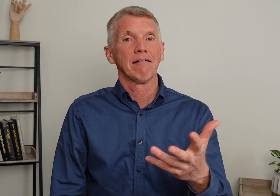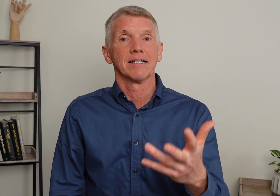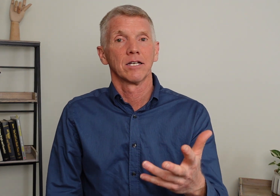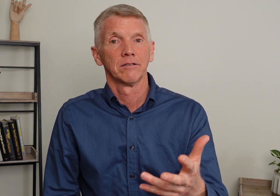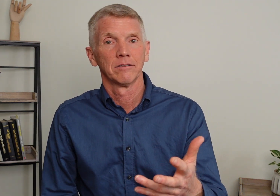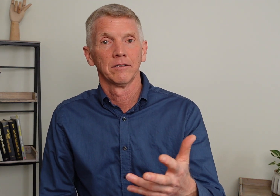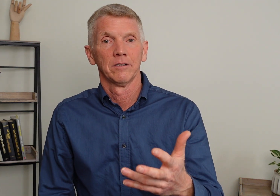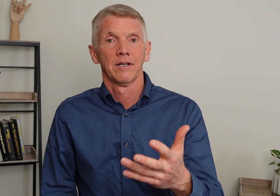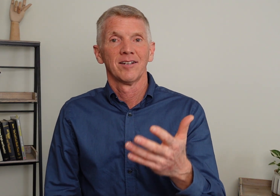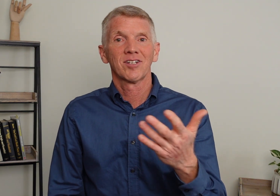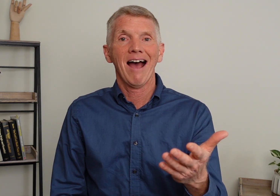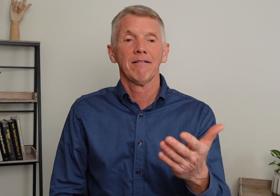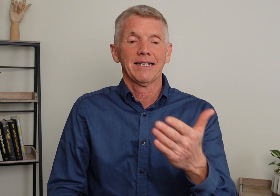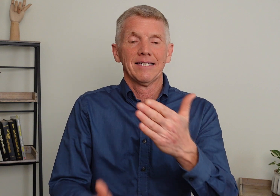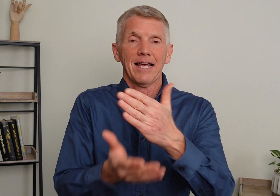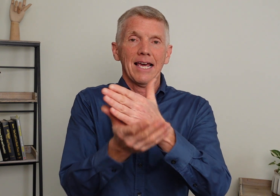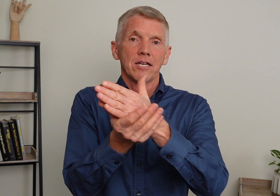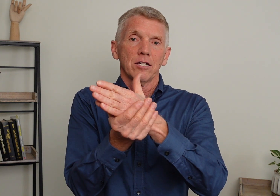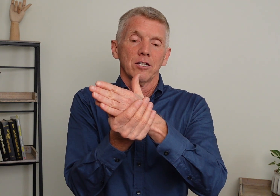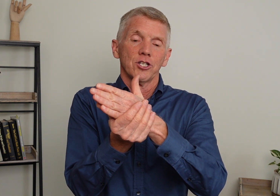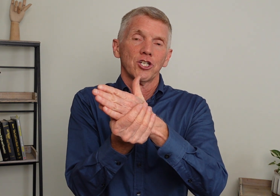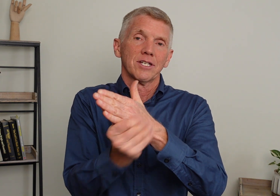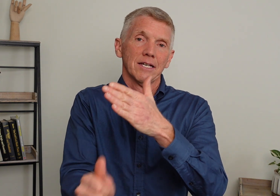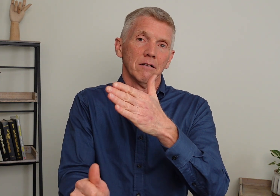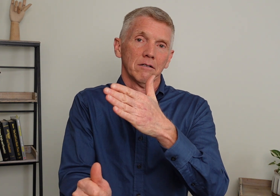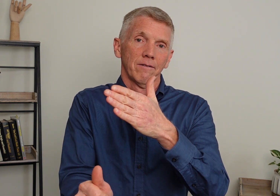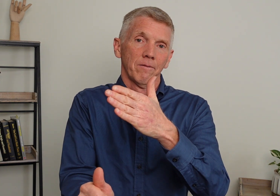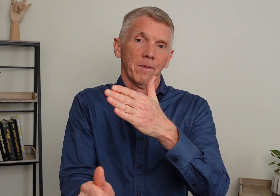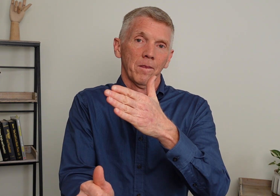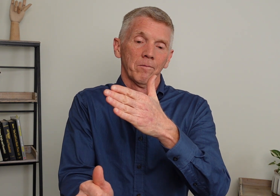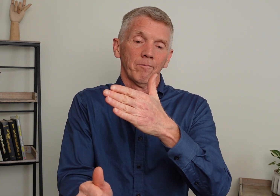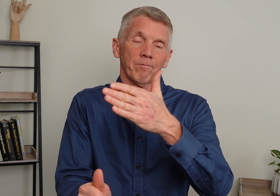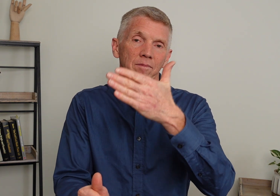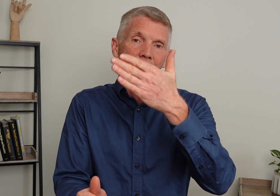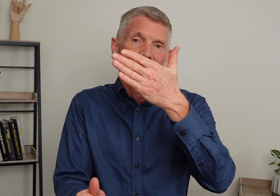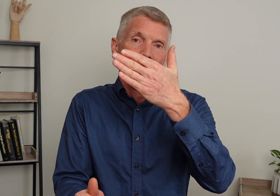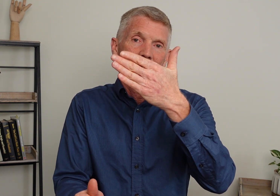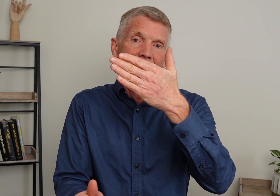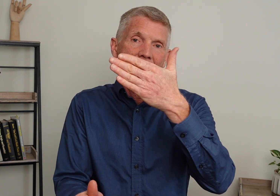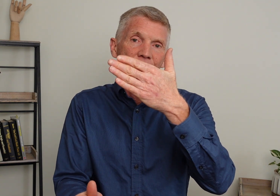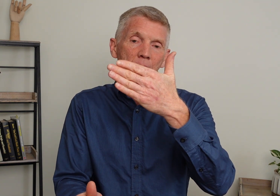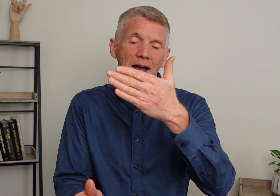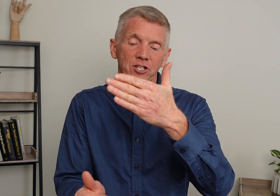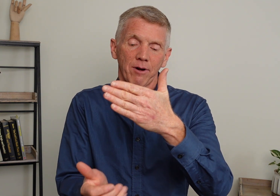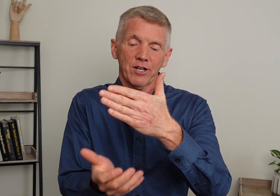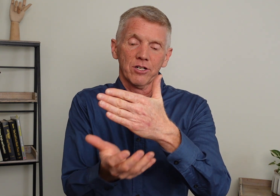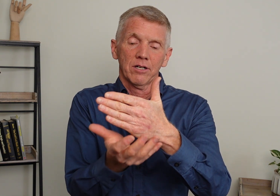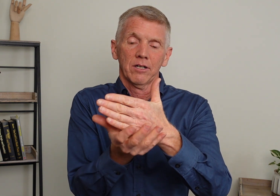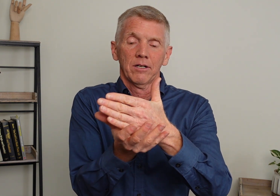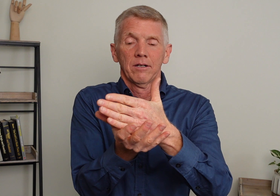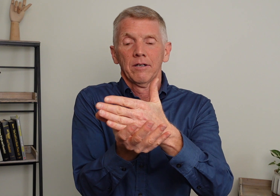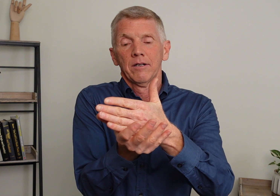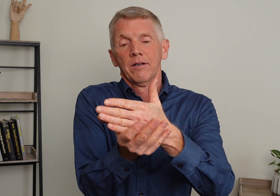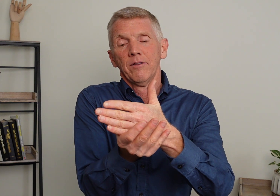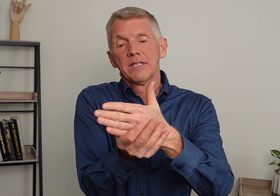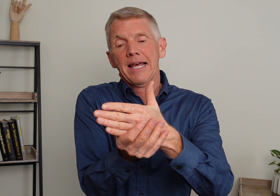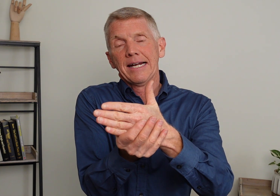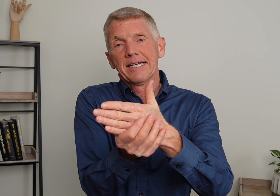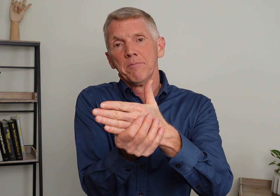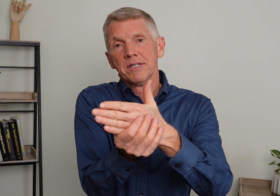talent. Talent is a skill. Now down on the hand, thumb outstretched. This hand comes